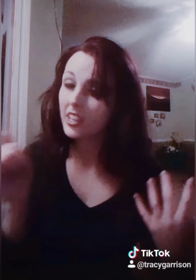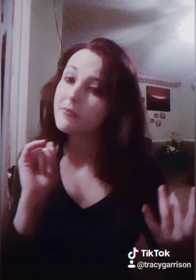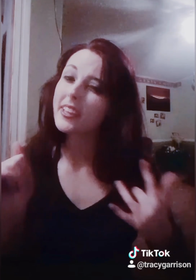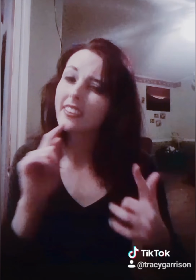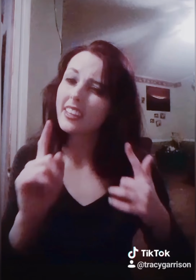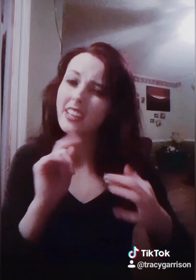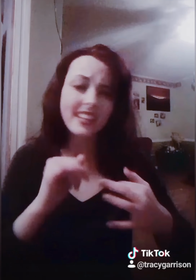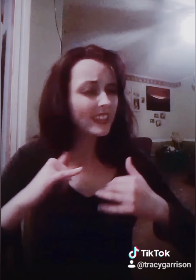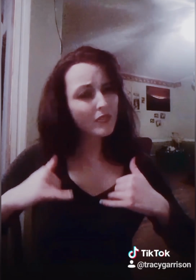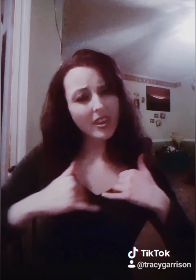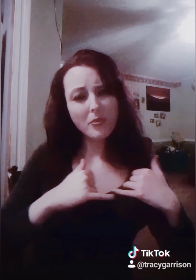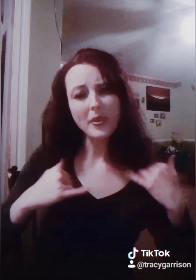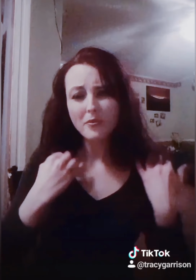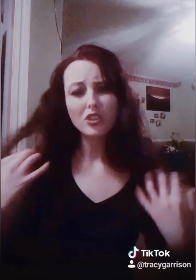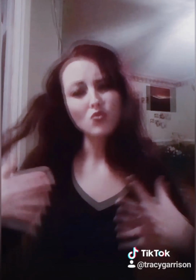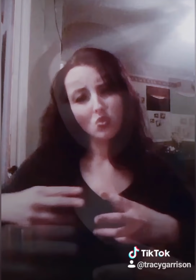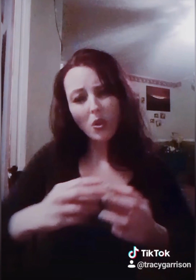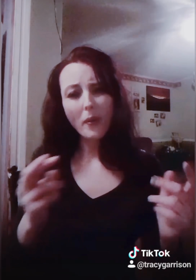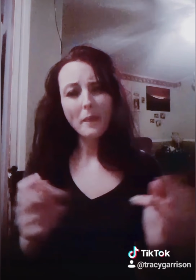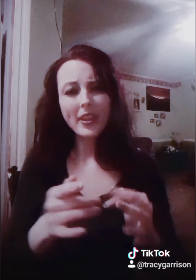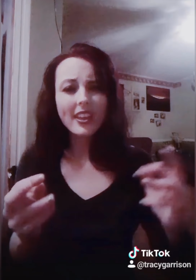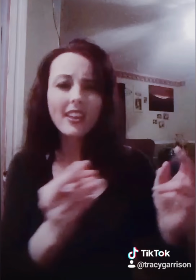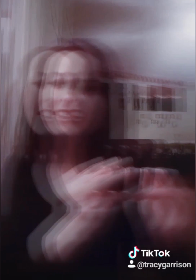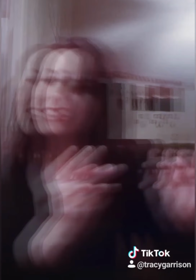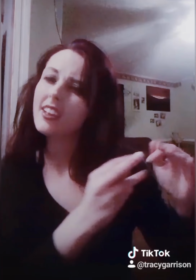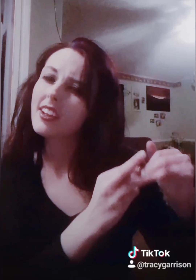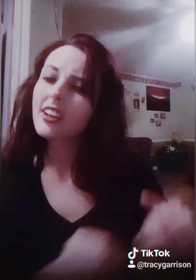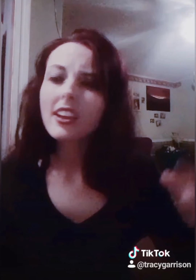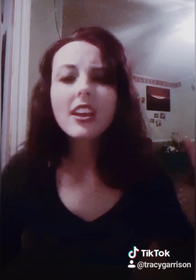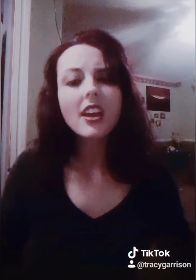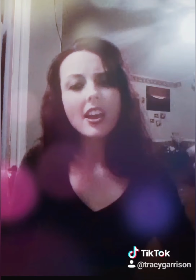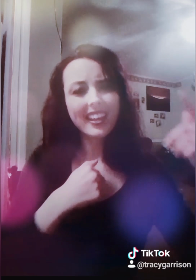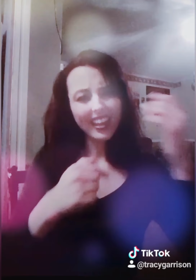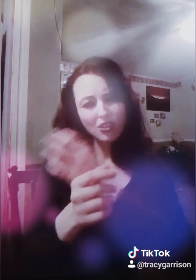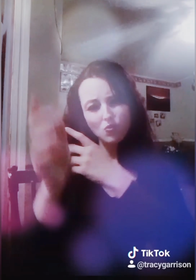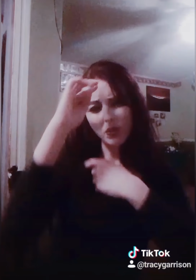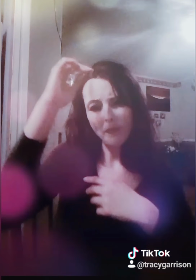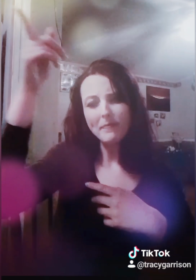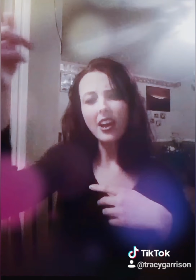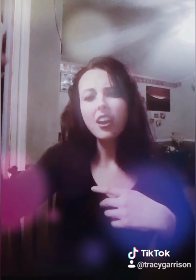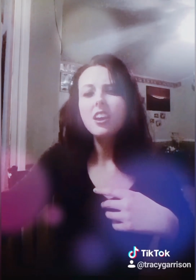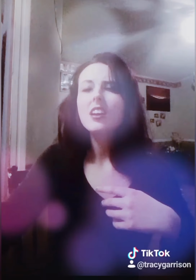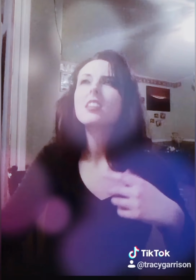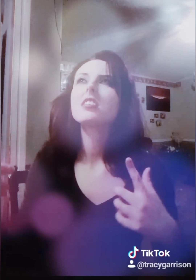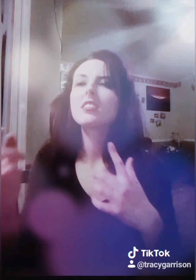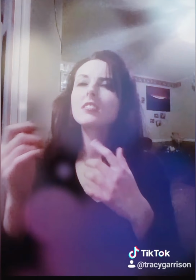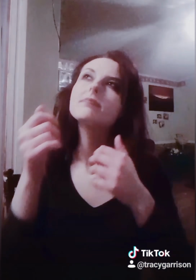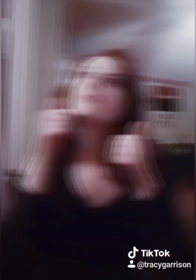be myself, you don't control me. I got you on my mind,